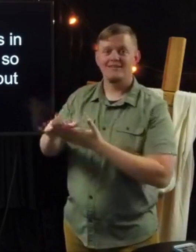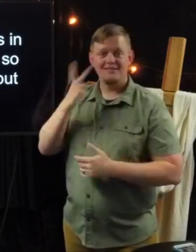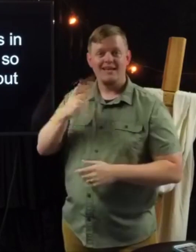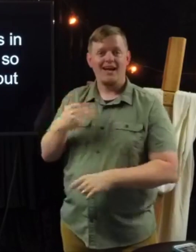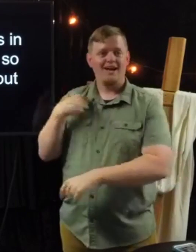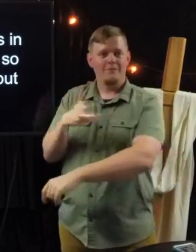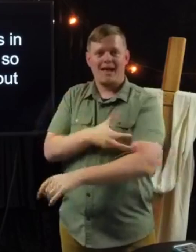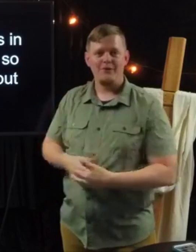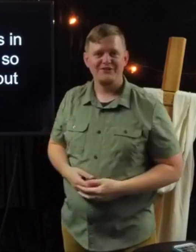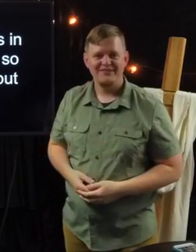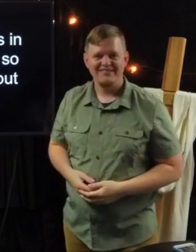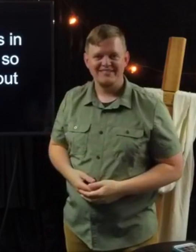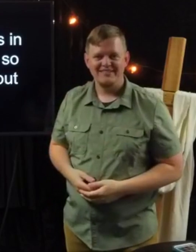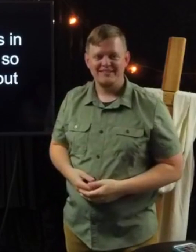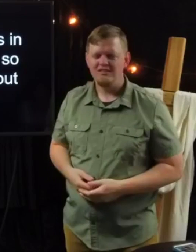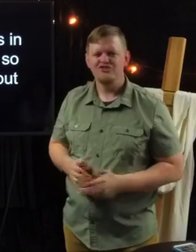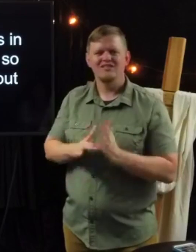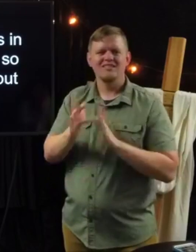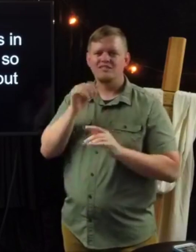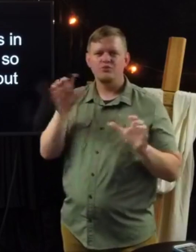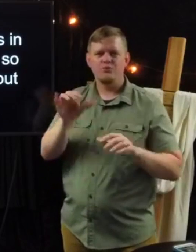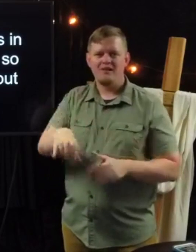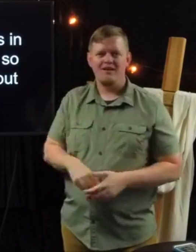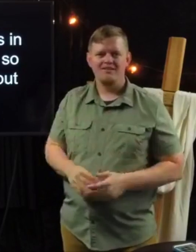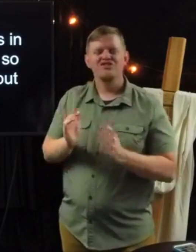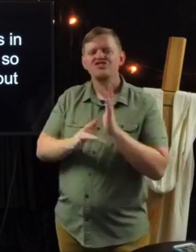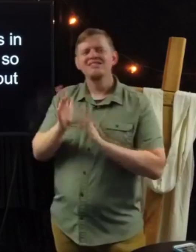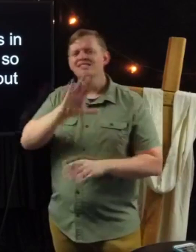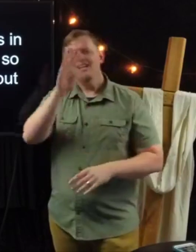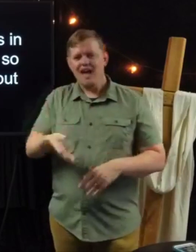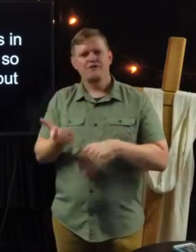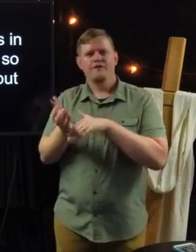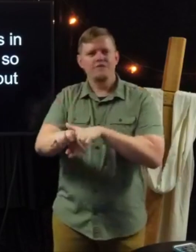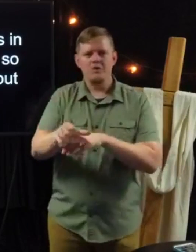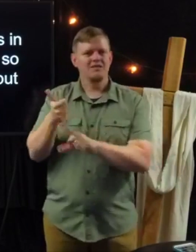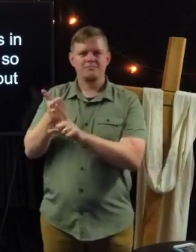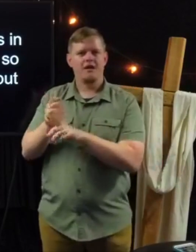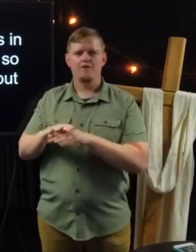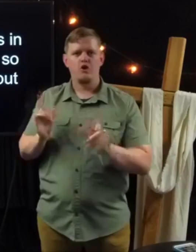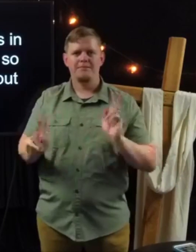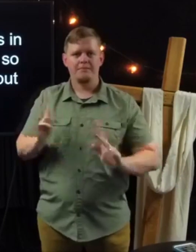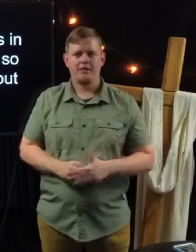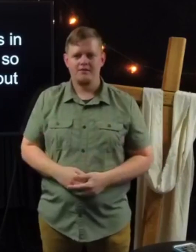on with your skin and I can heal it and I have the power to do that. He didn't say that. He didn't do that. Jesus never forces himself on